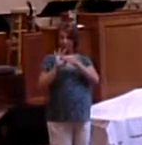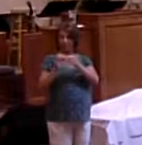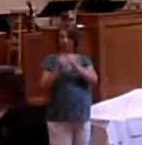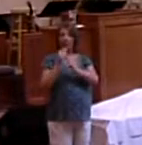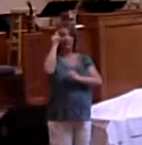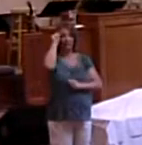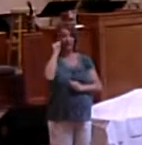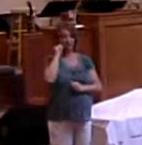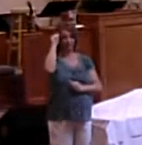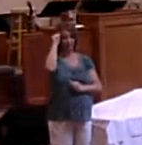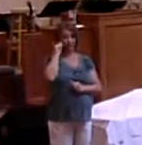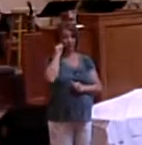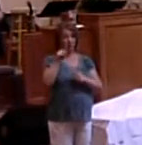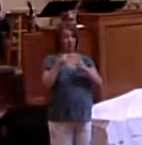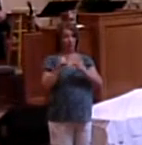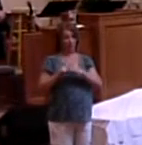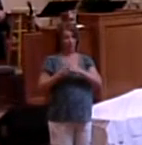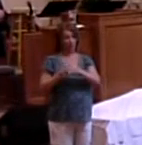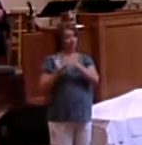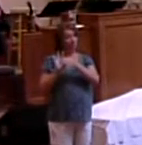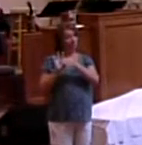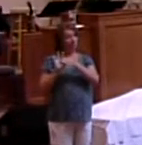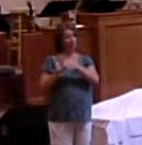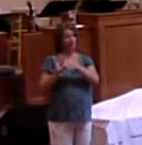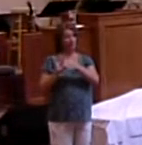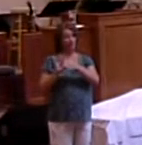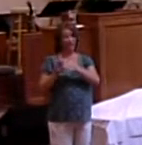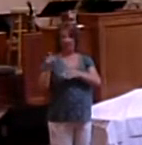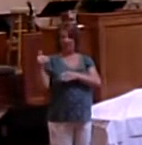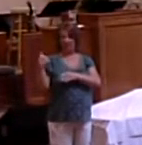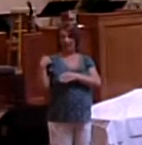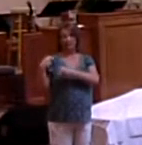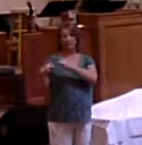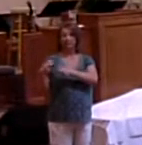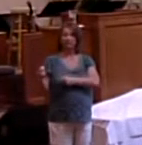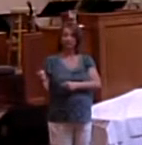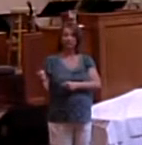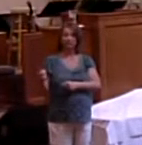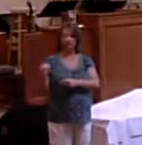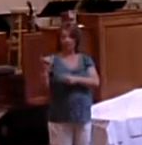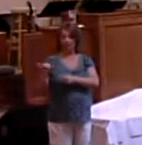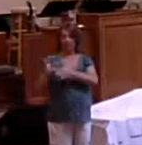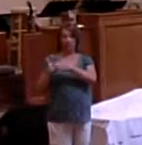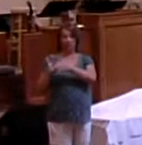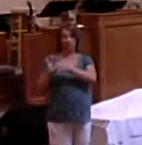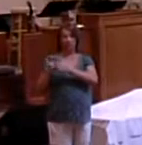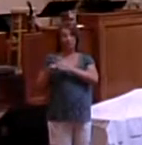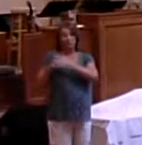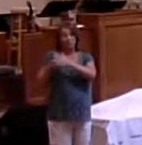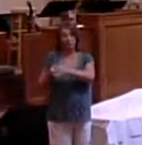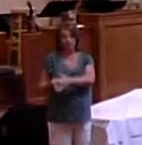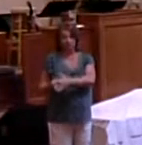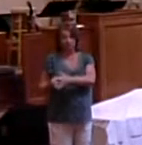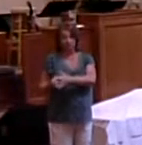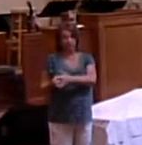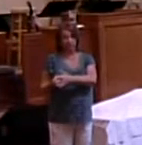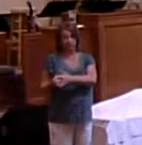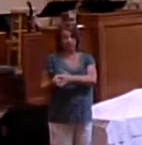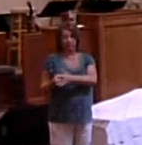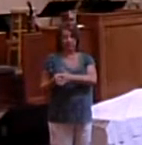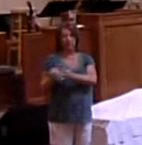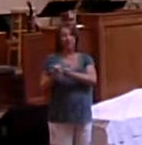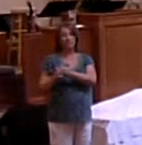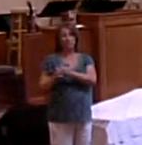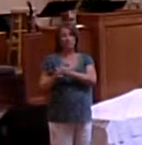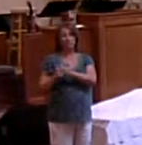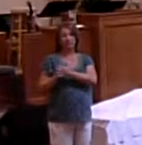teenagers, when I build these relationships and they have issues, when that relationship is built, then it will